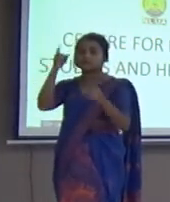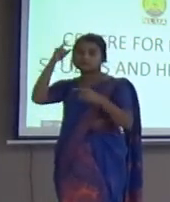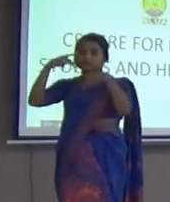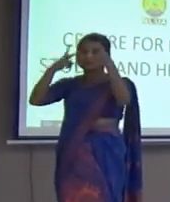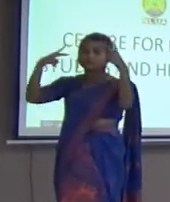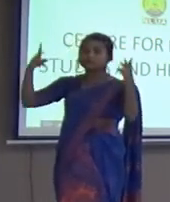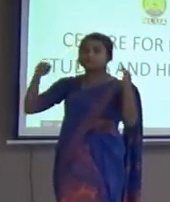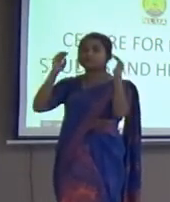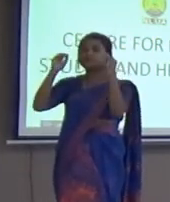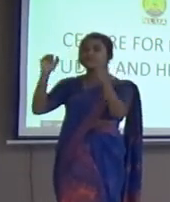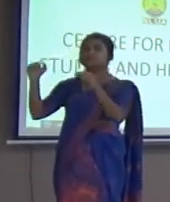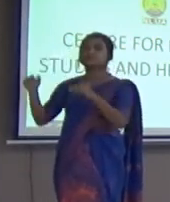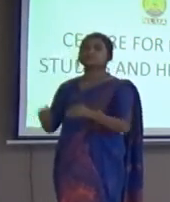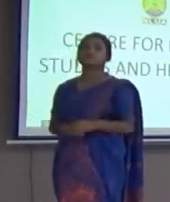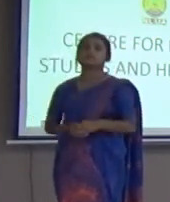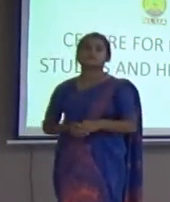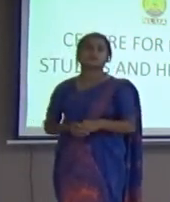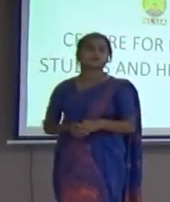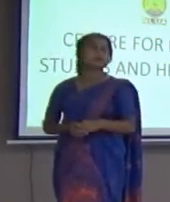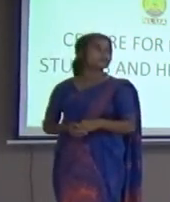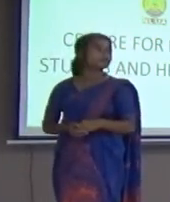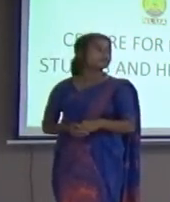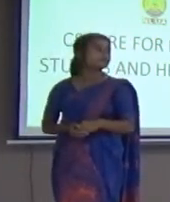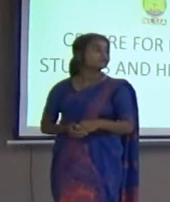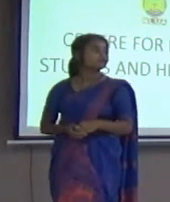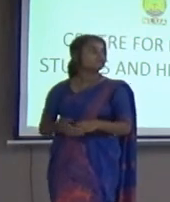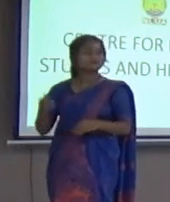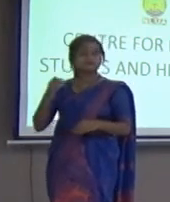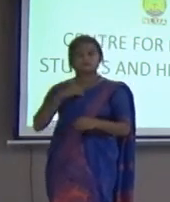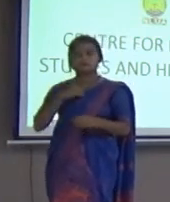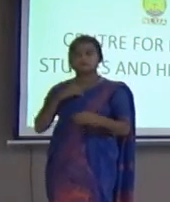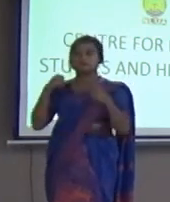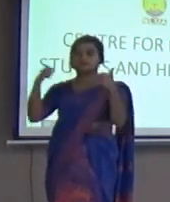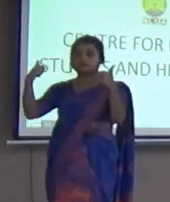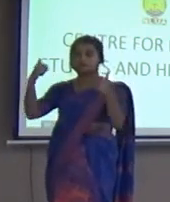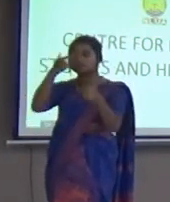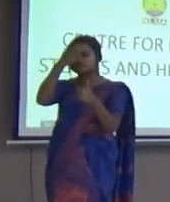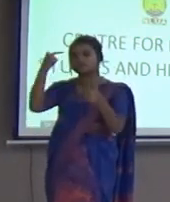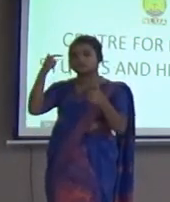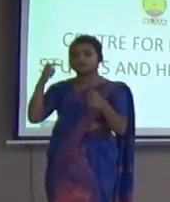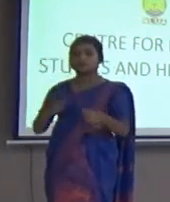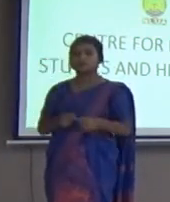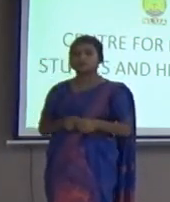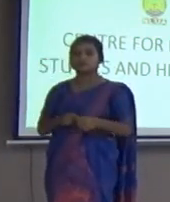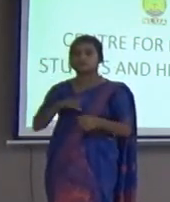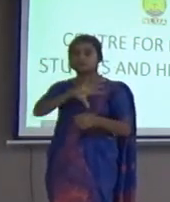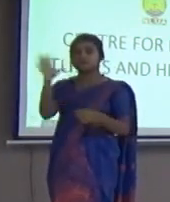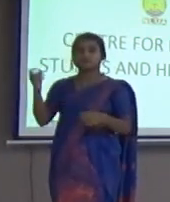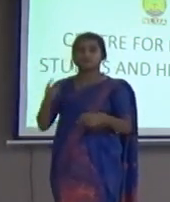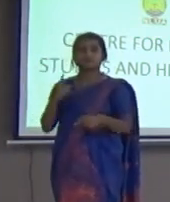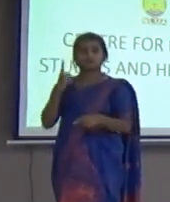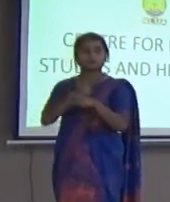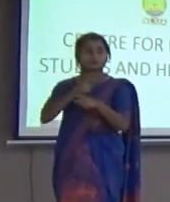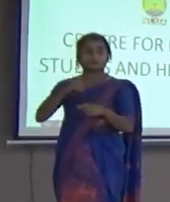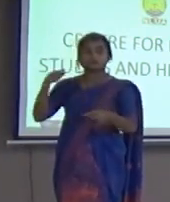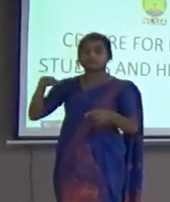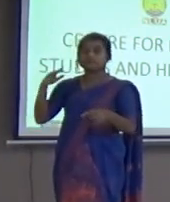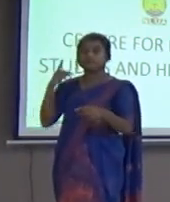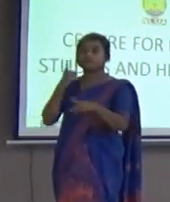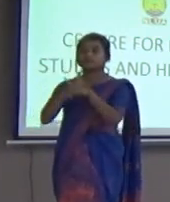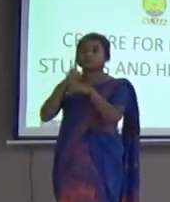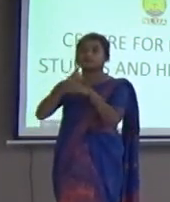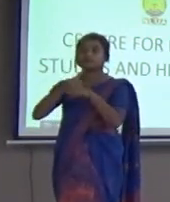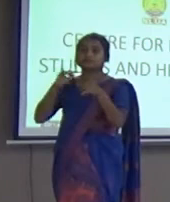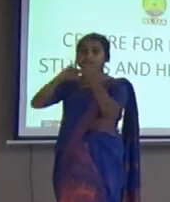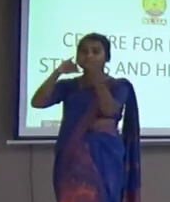And therefore, at this juncture, my best wishes to Professor Sachin and all